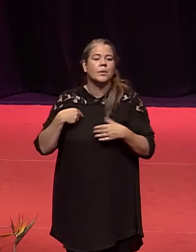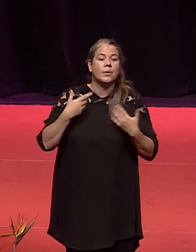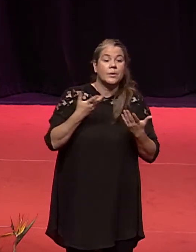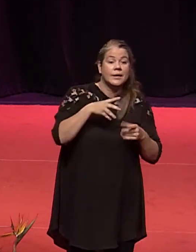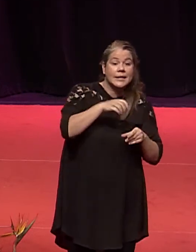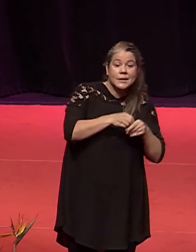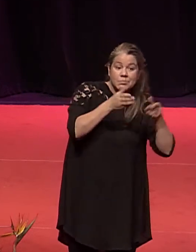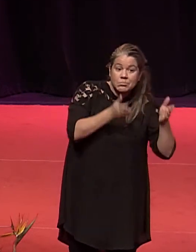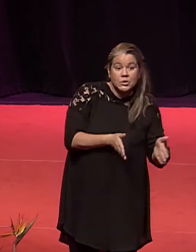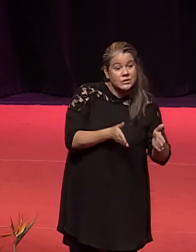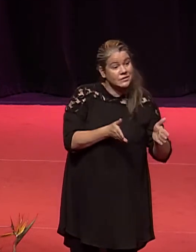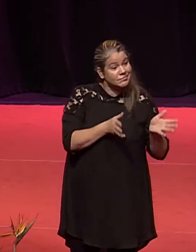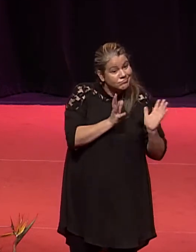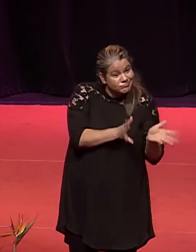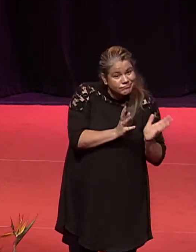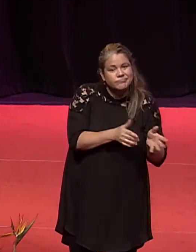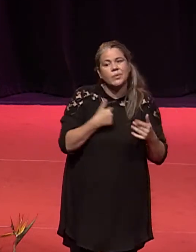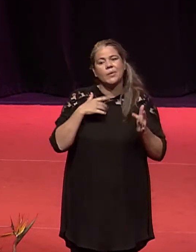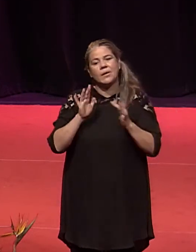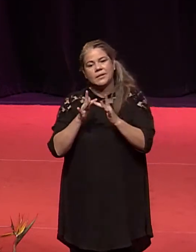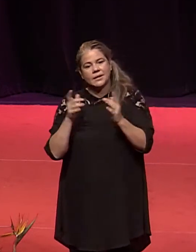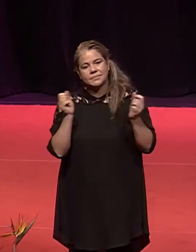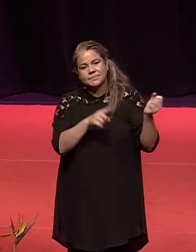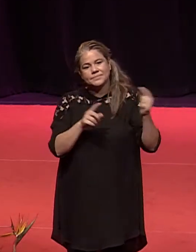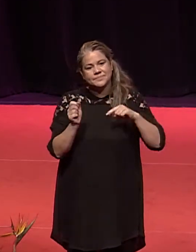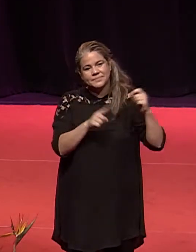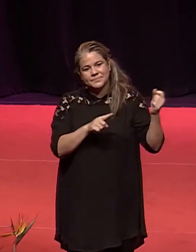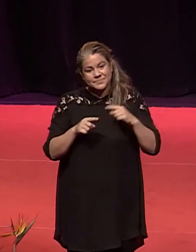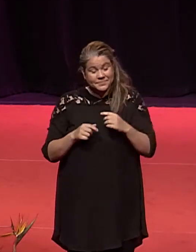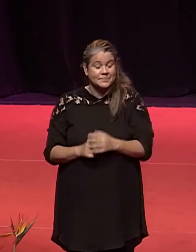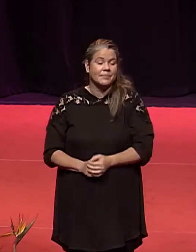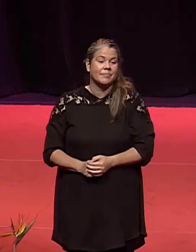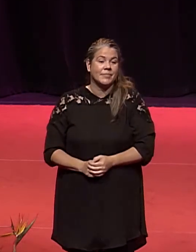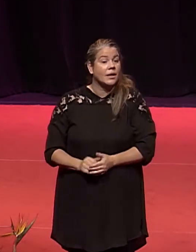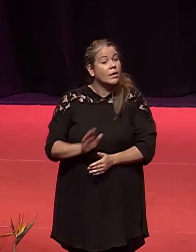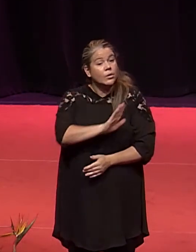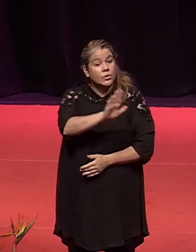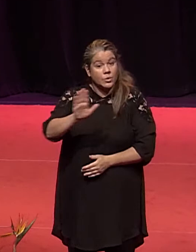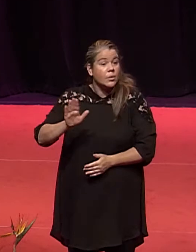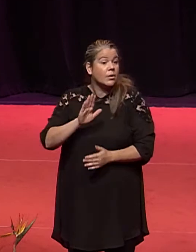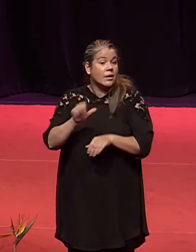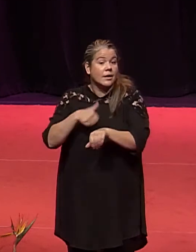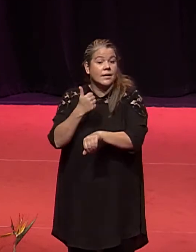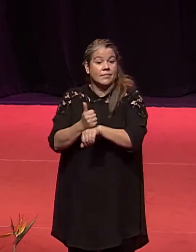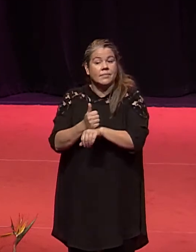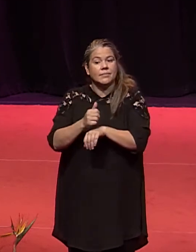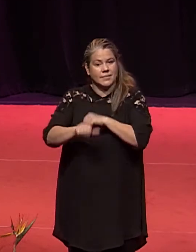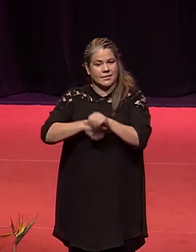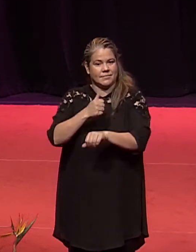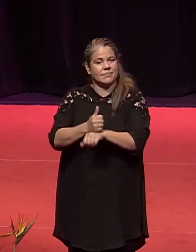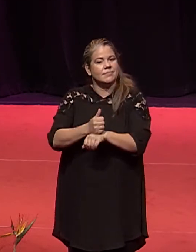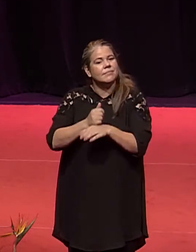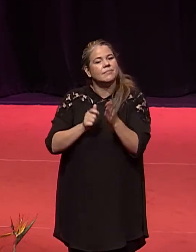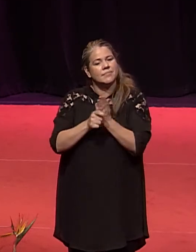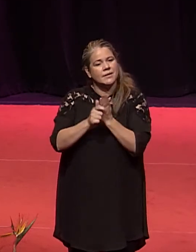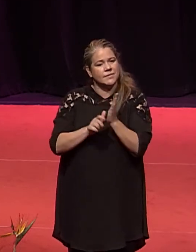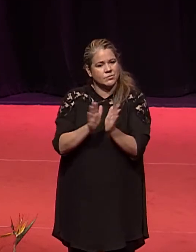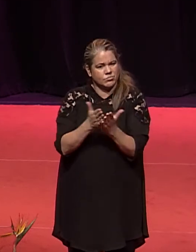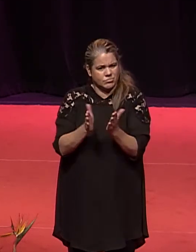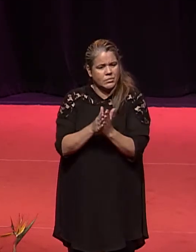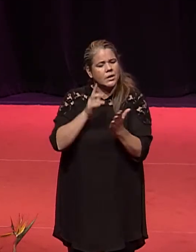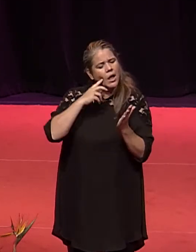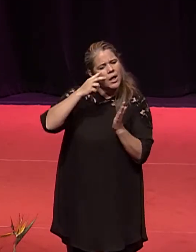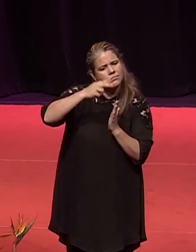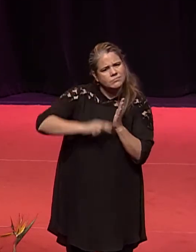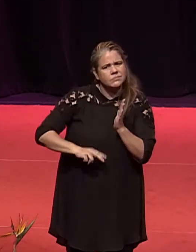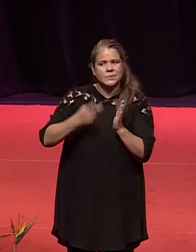person and online. I invite you to look at your alumni benefits booklet, which you will receive following today's ceremony.